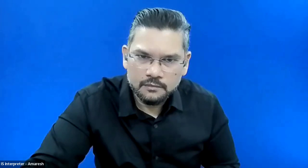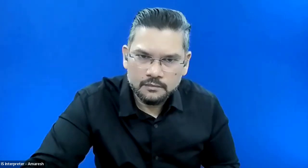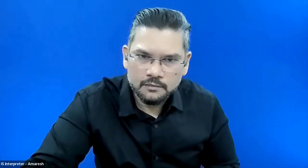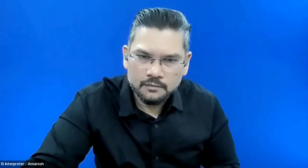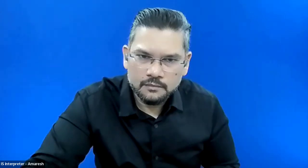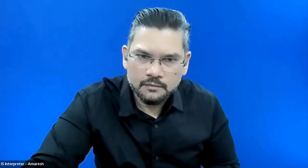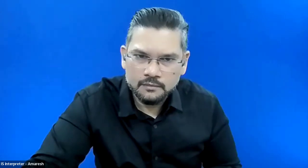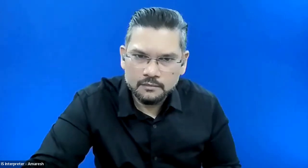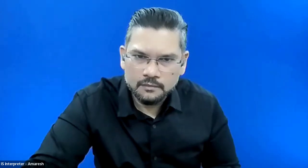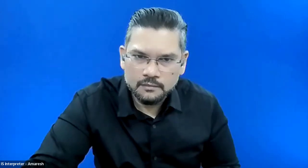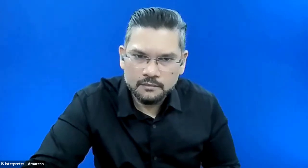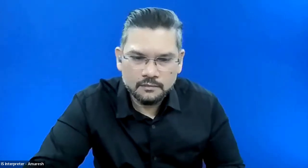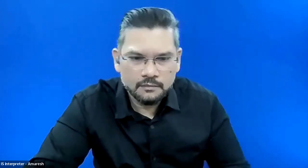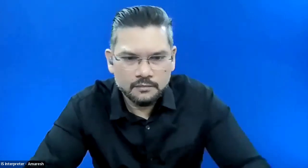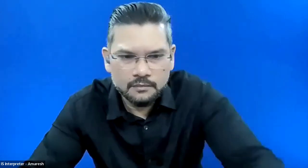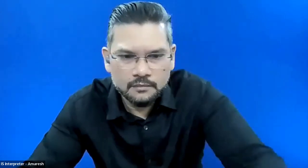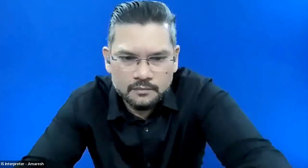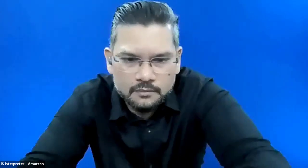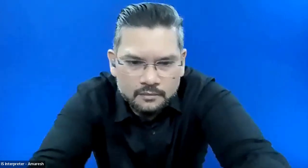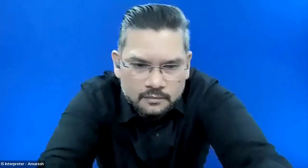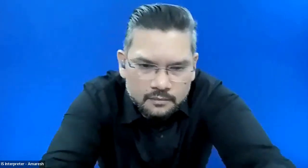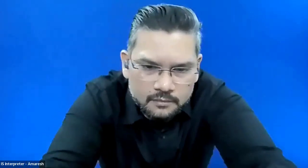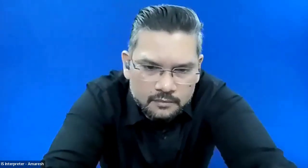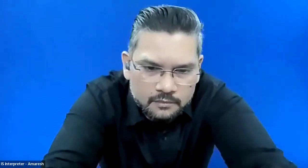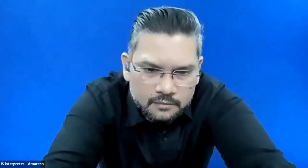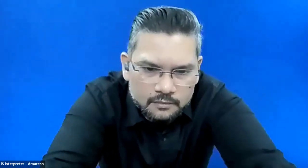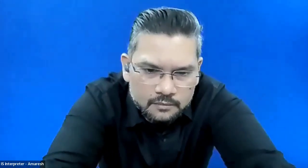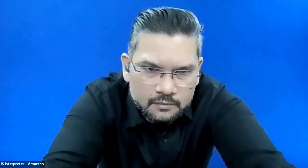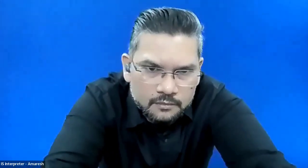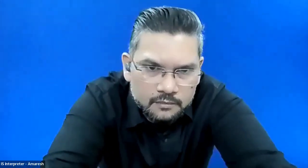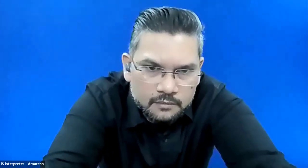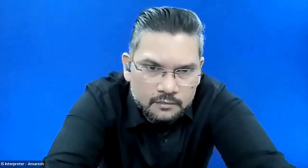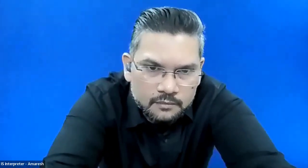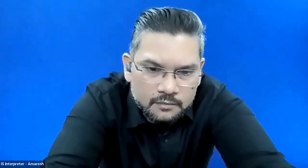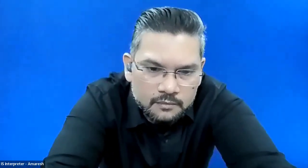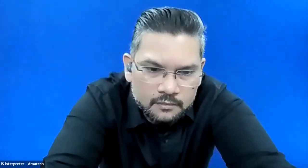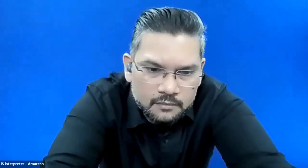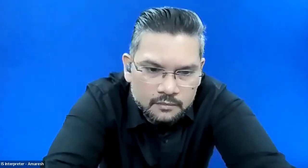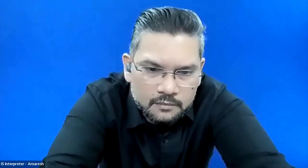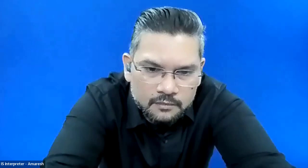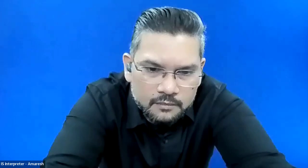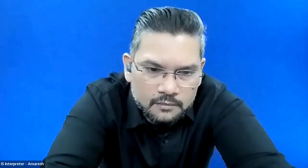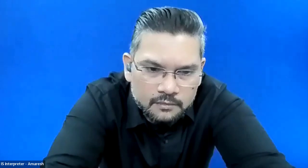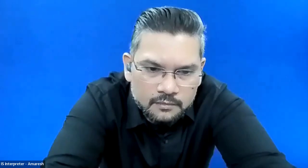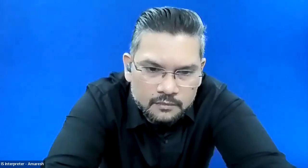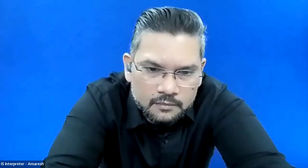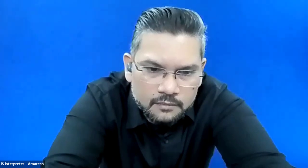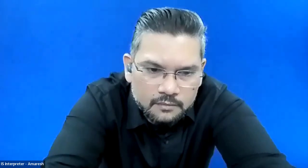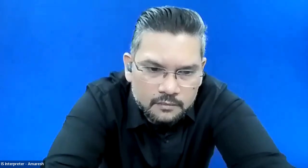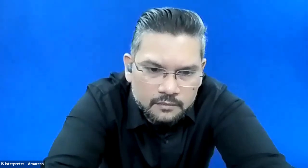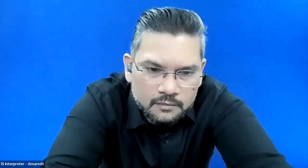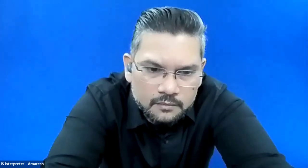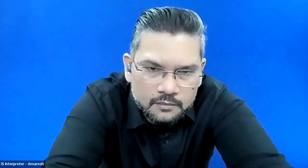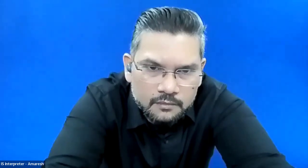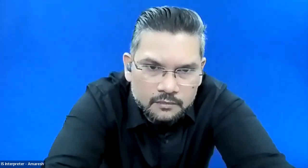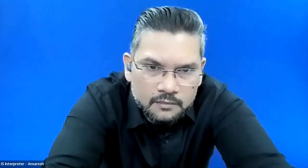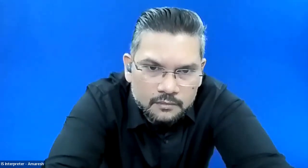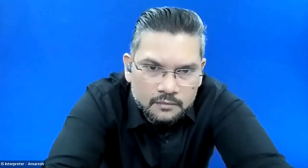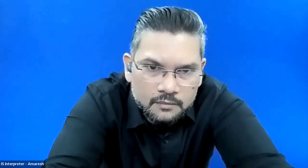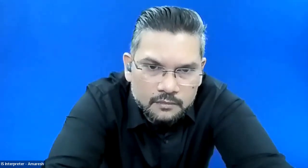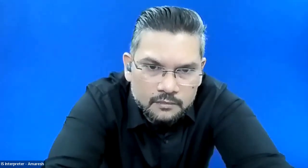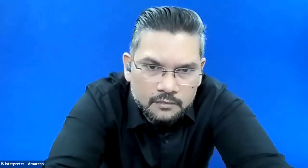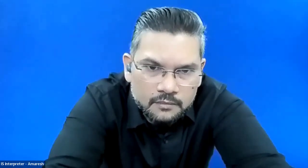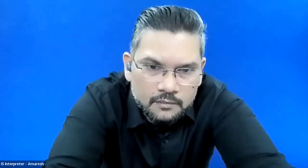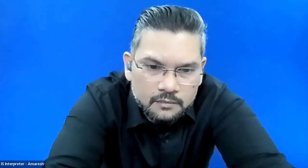as lack of education and economic opportunities, are daily experiences. We have